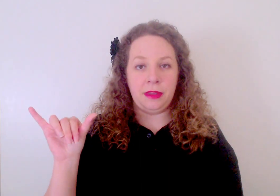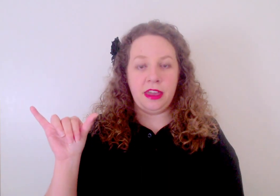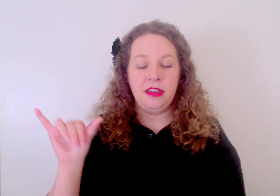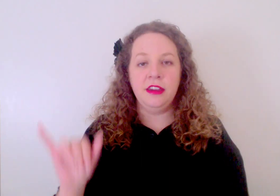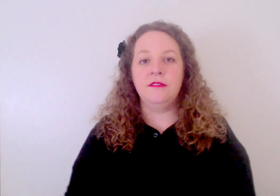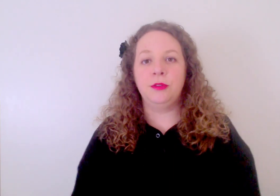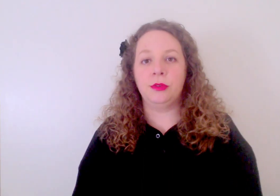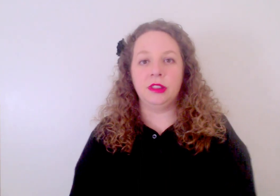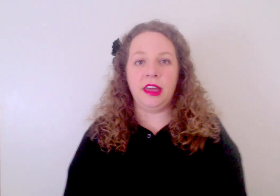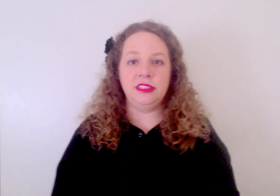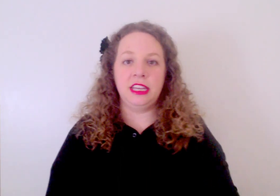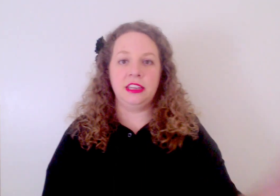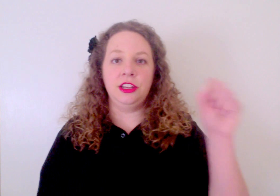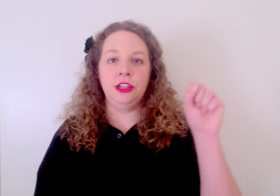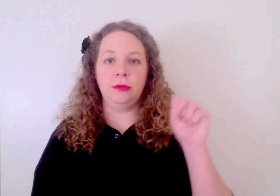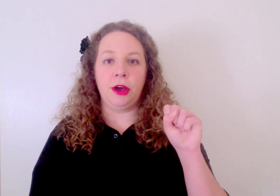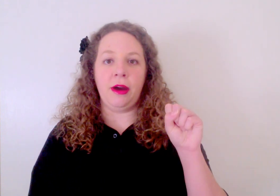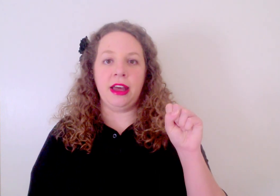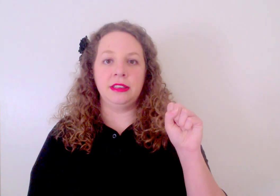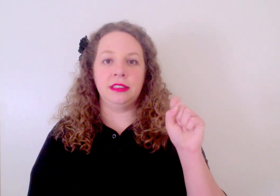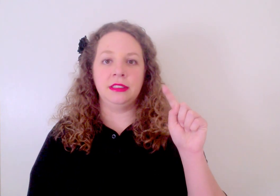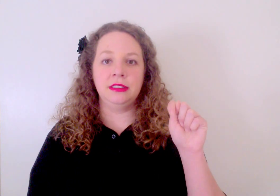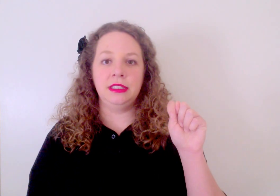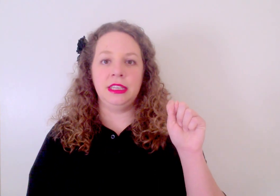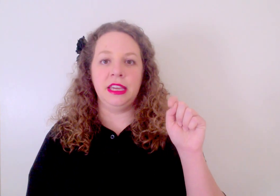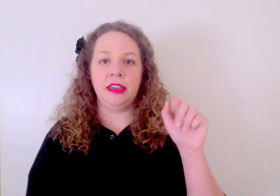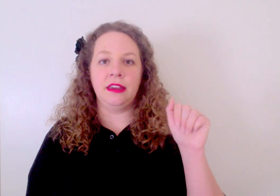Okay? If you were left-handed, you would go